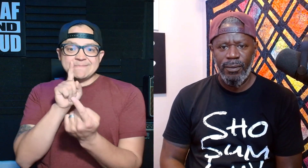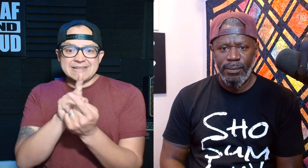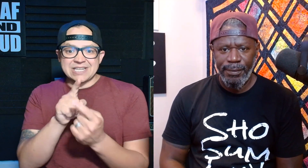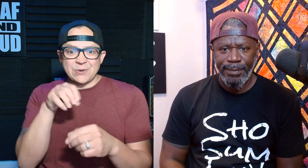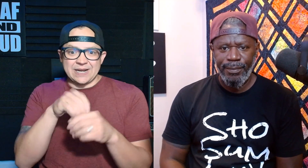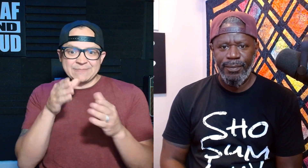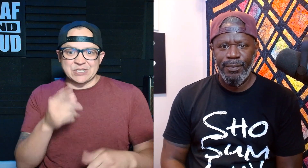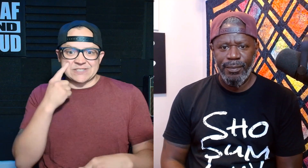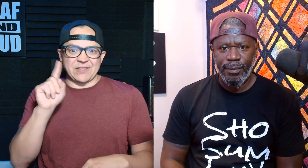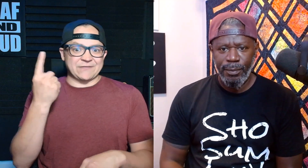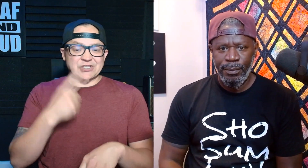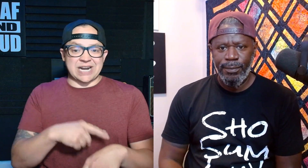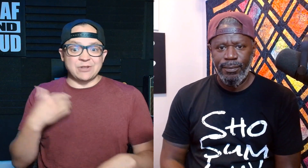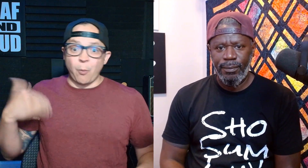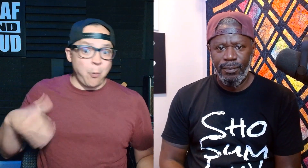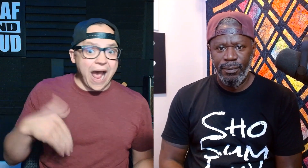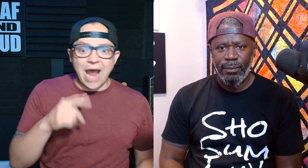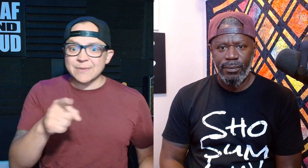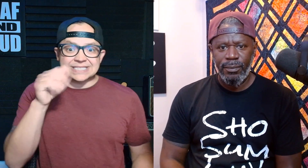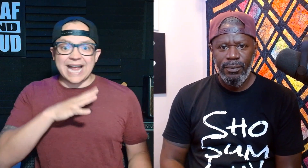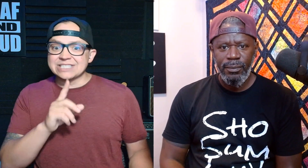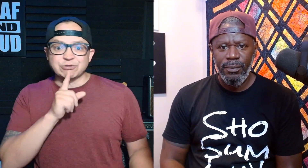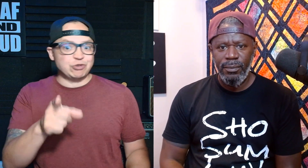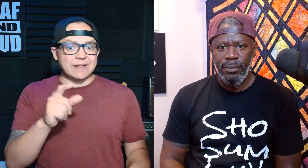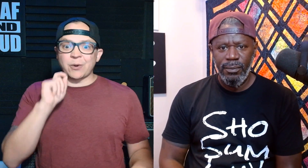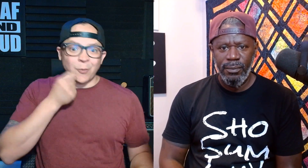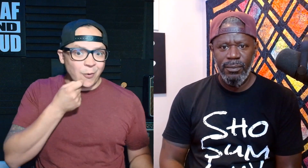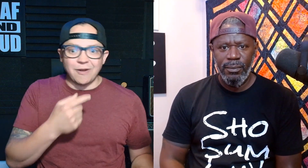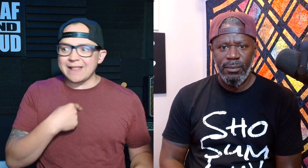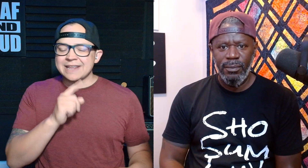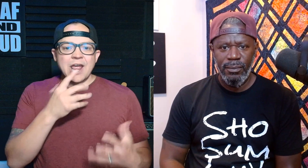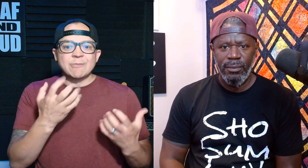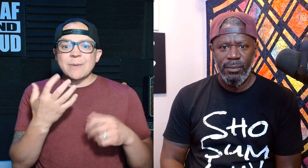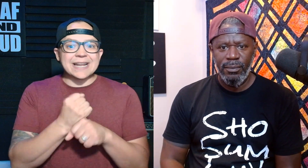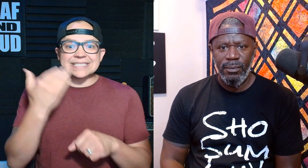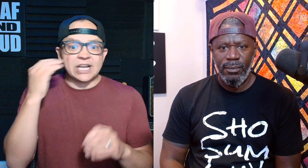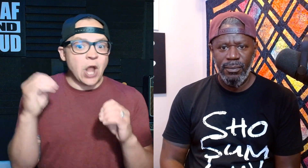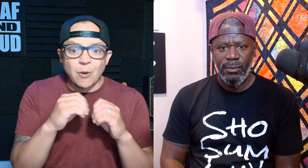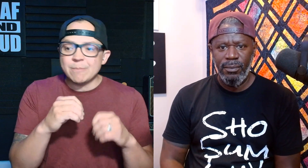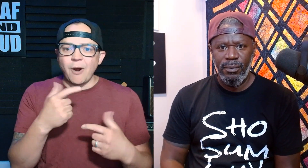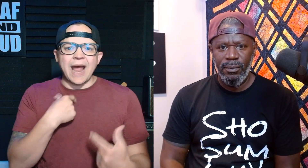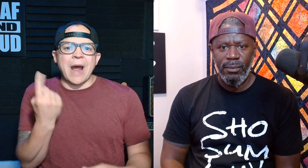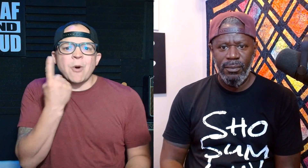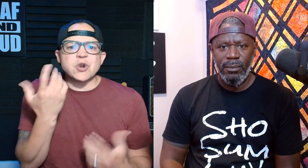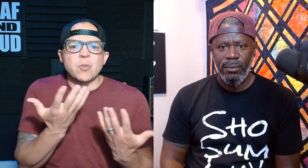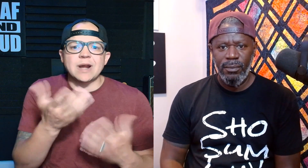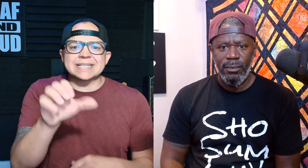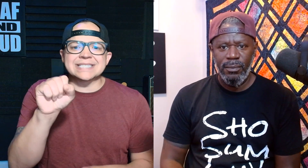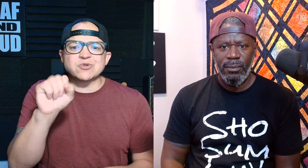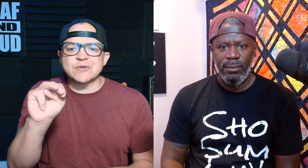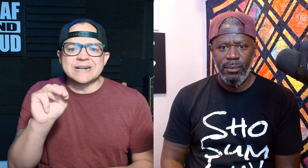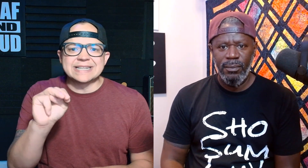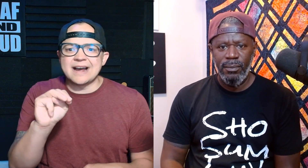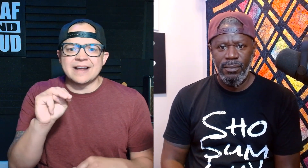if they meet you in person for the first time, they're, wow, this guy's really cool. I really want to get to know him more. I wonder what